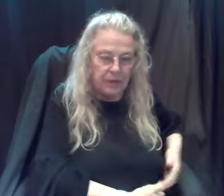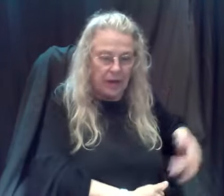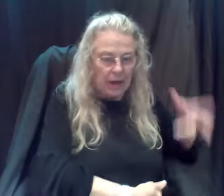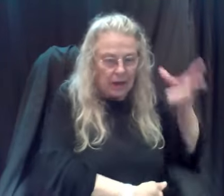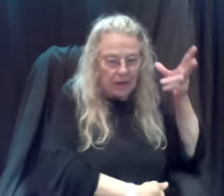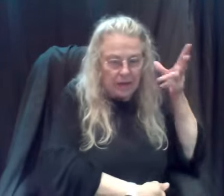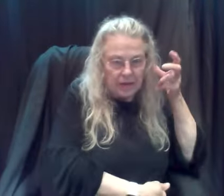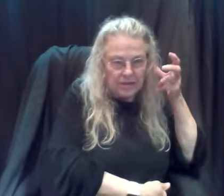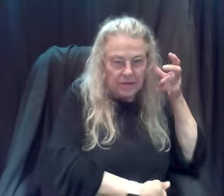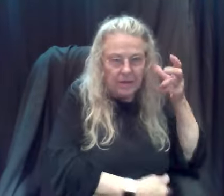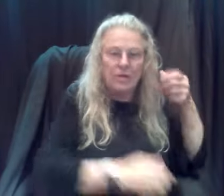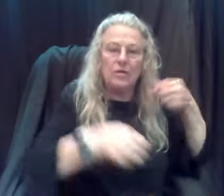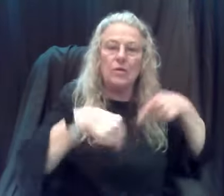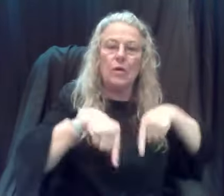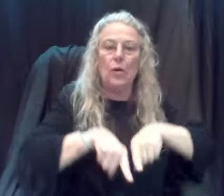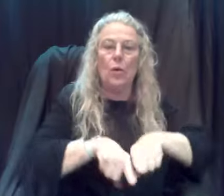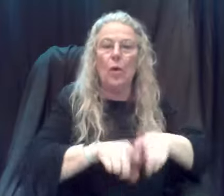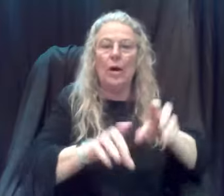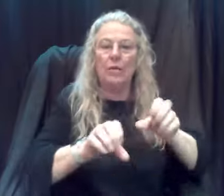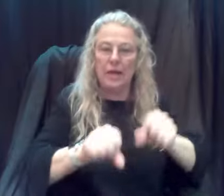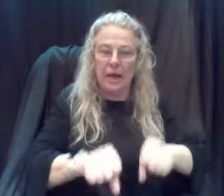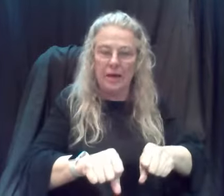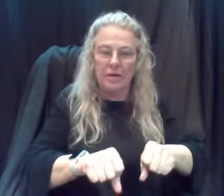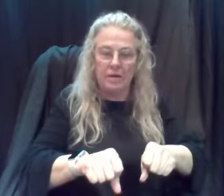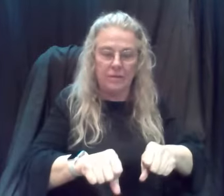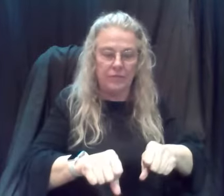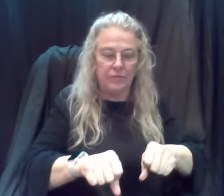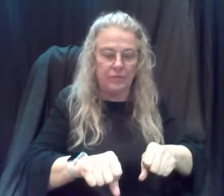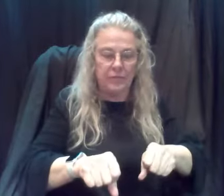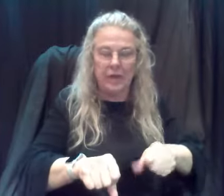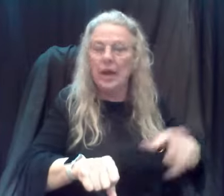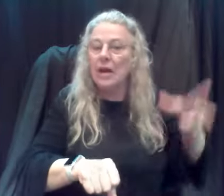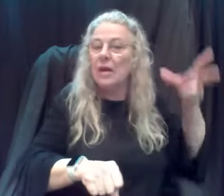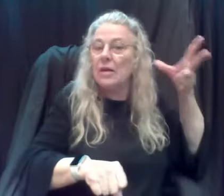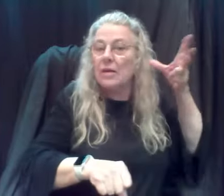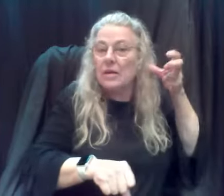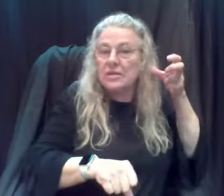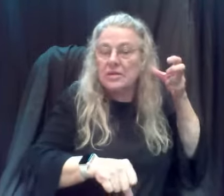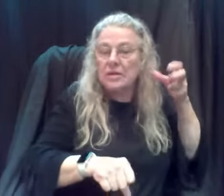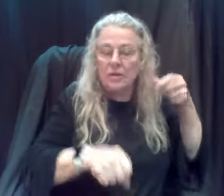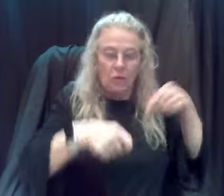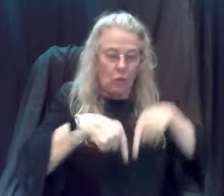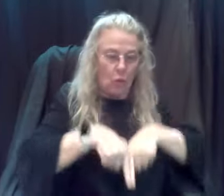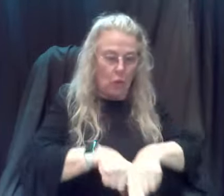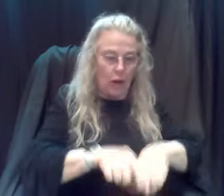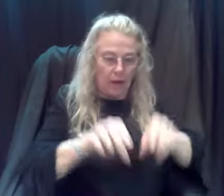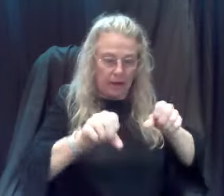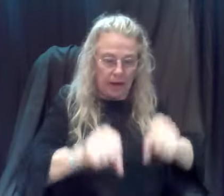Listen while you can. Listen while you can.